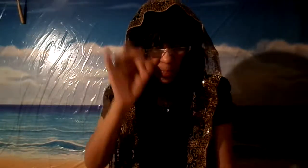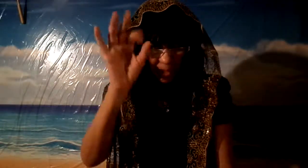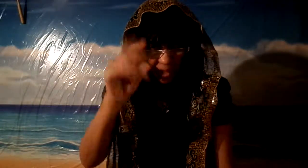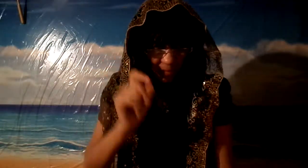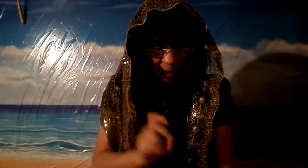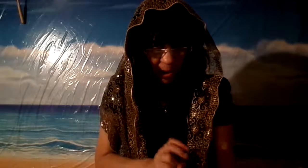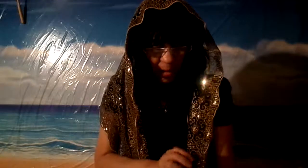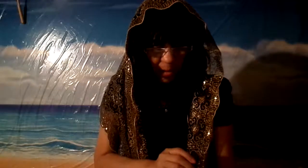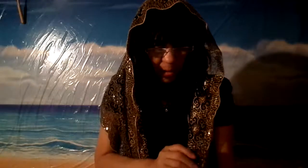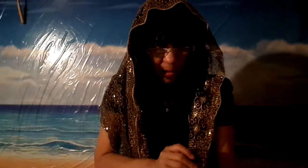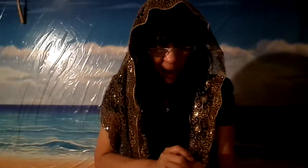1 Corinthians 12:1-11.